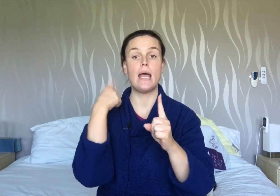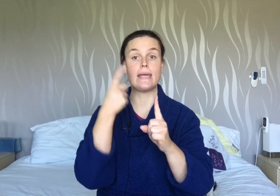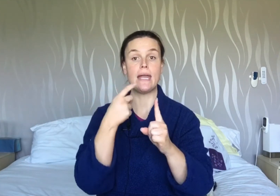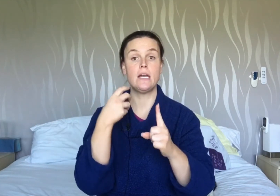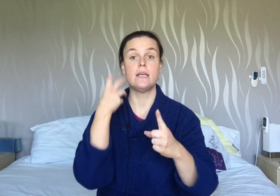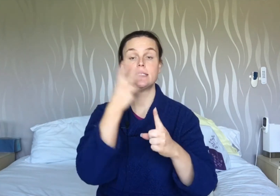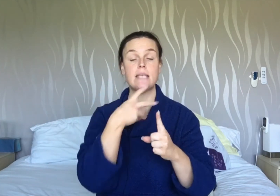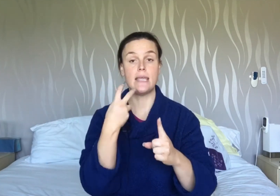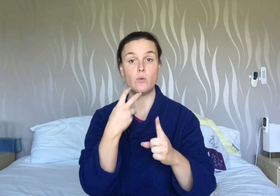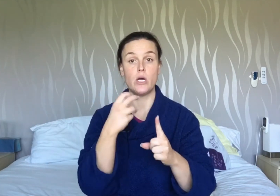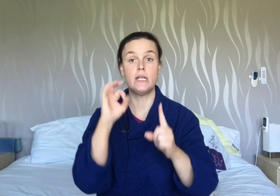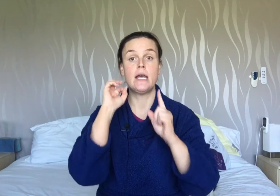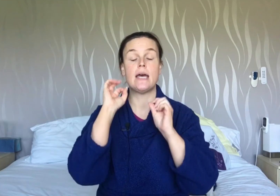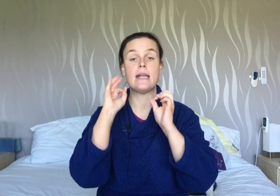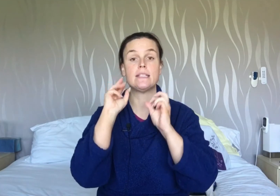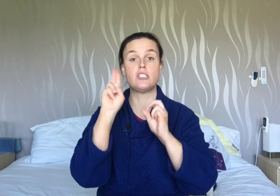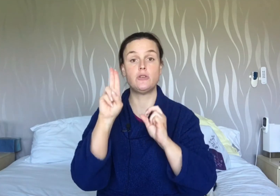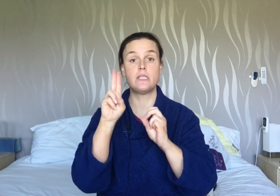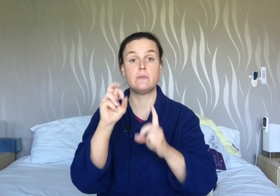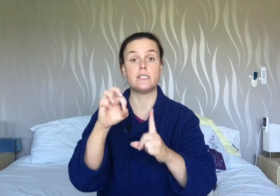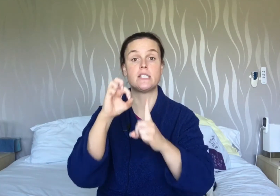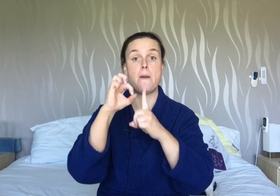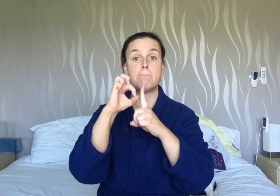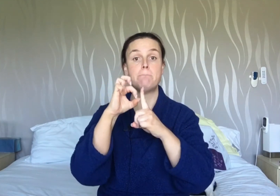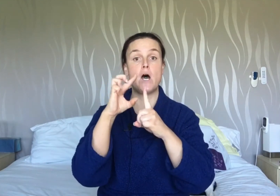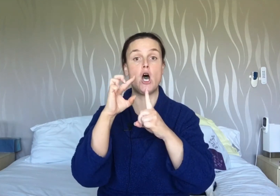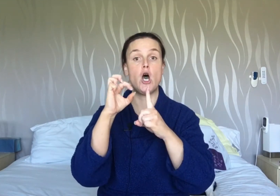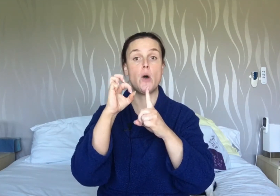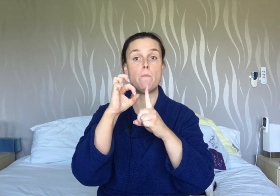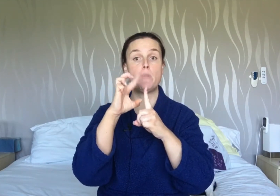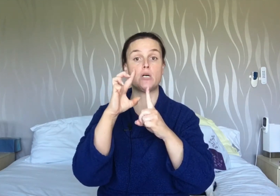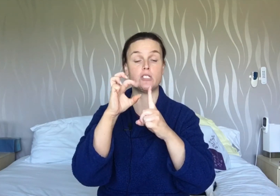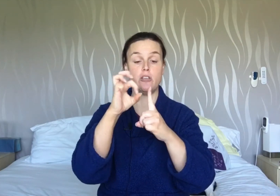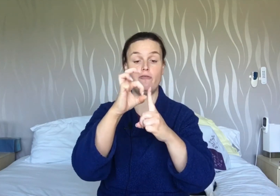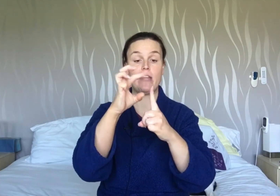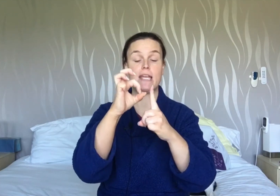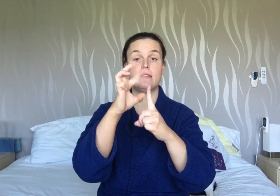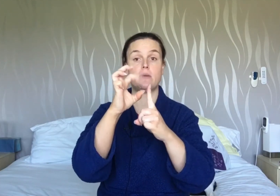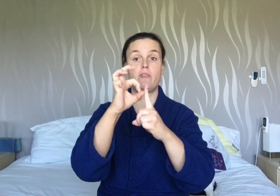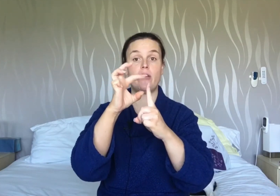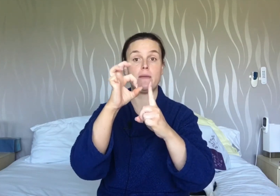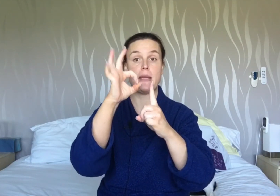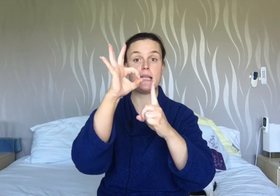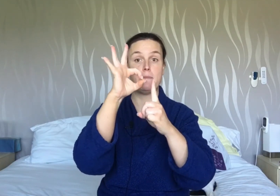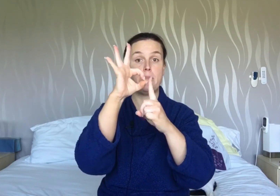Again, say the word and it's 2 syllables. Purple. So you're flicking the top of your finger, making the P.